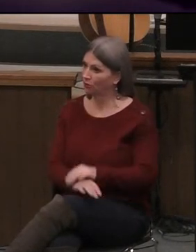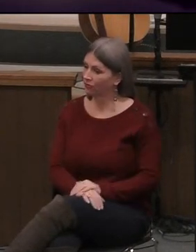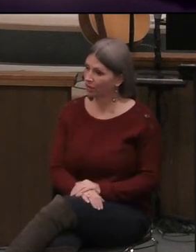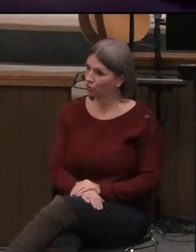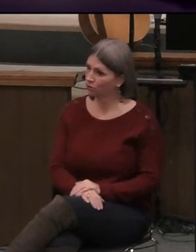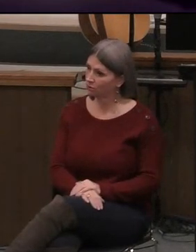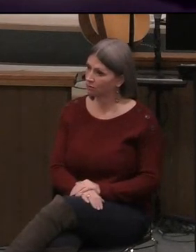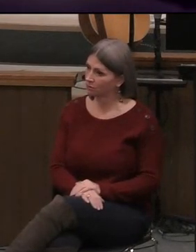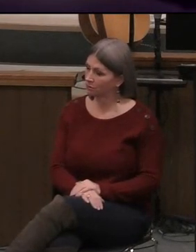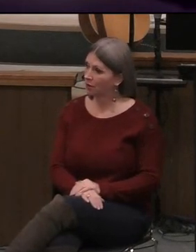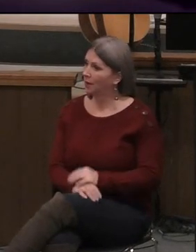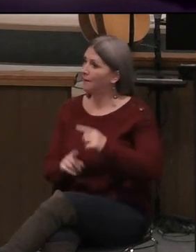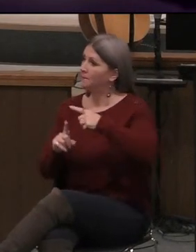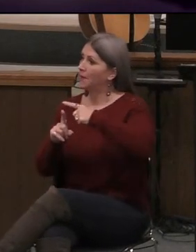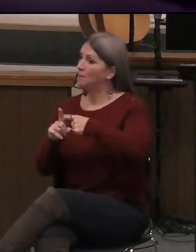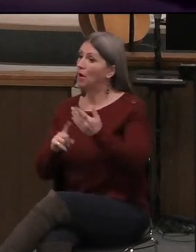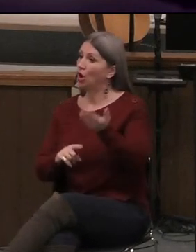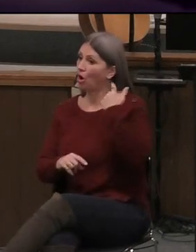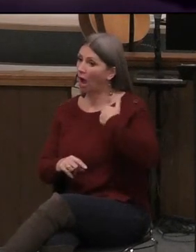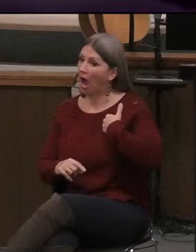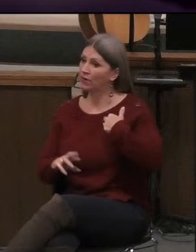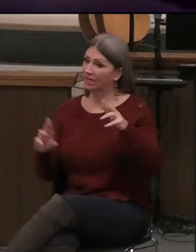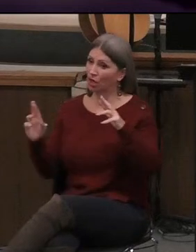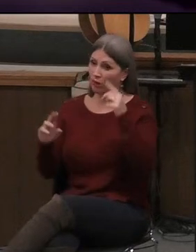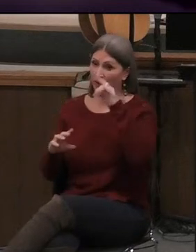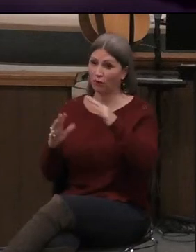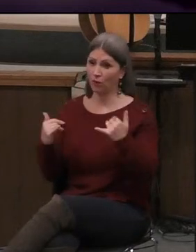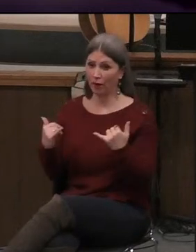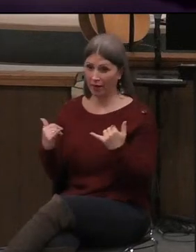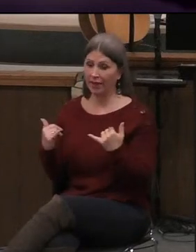About a month ago, I started preparing the sermon for today.